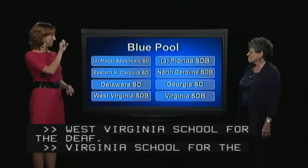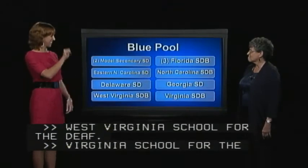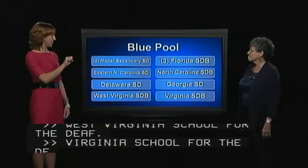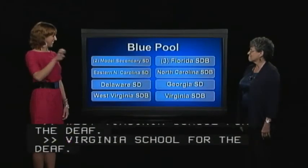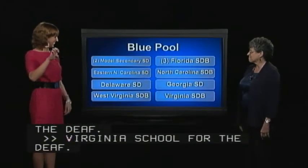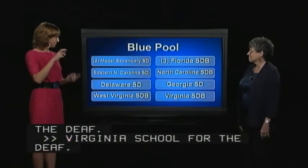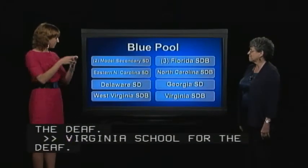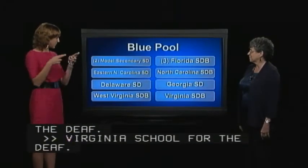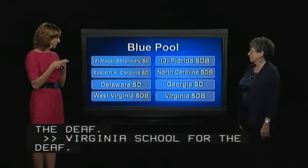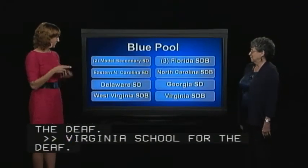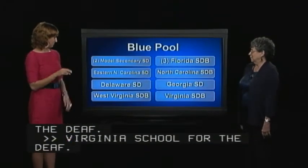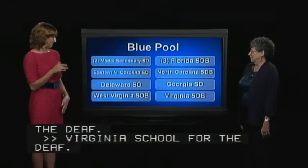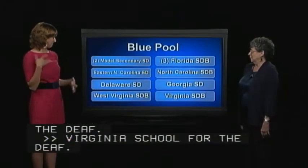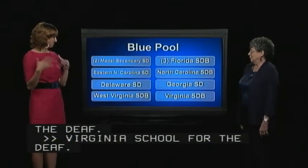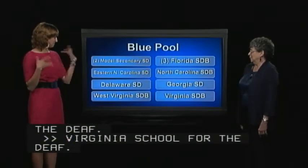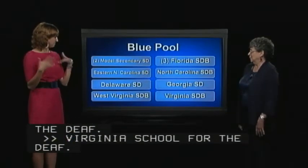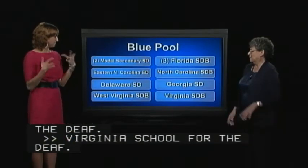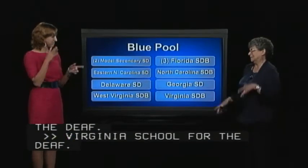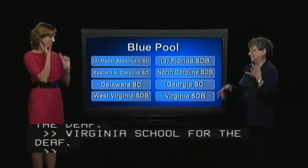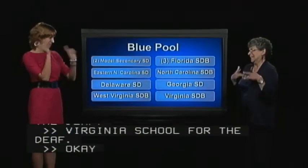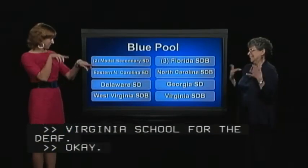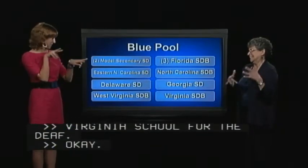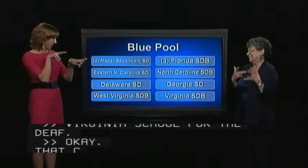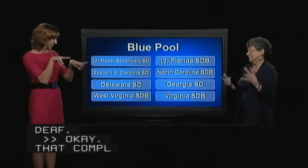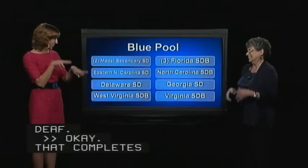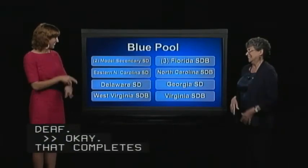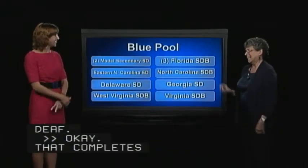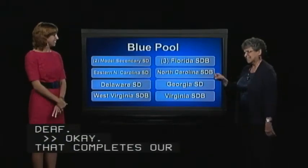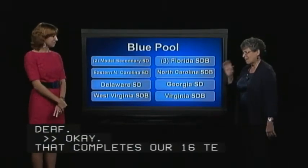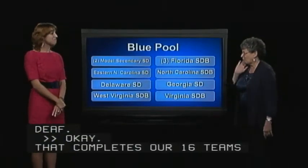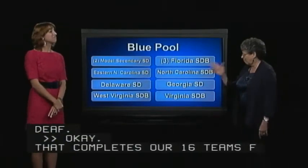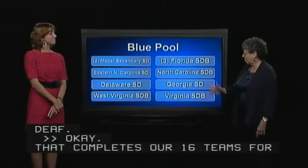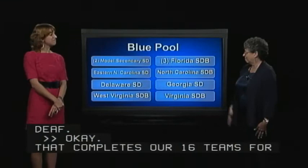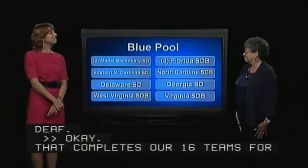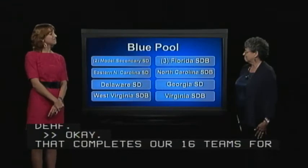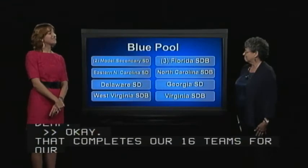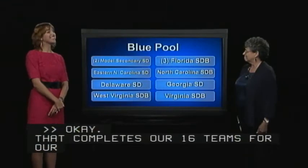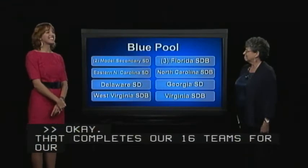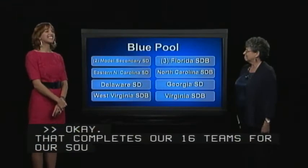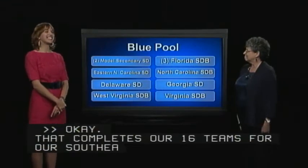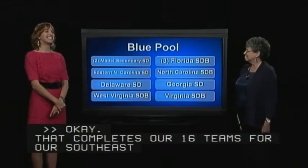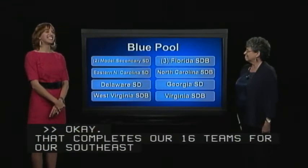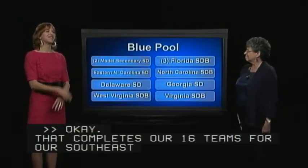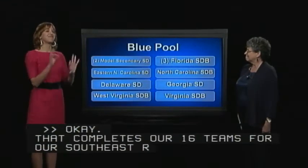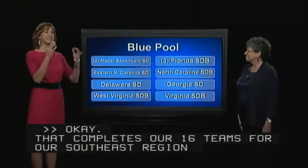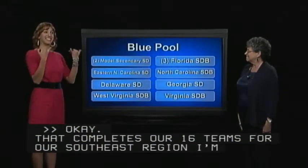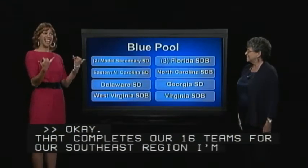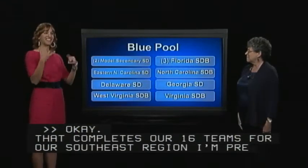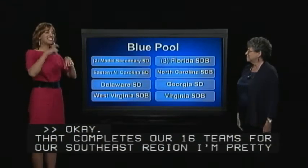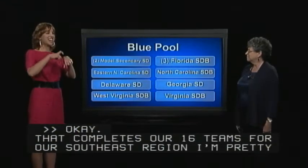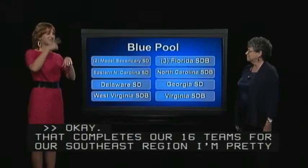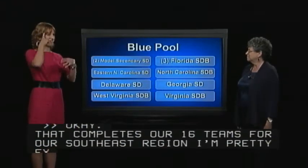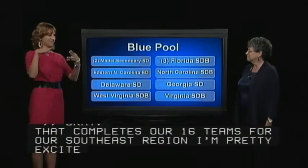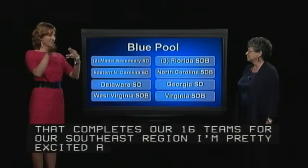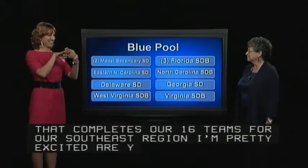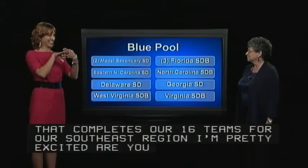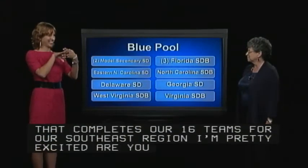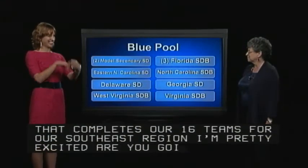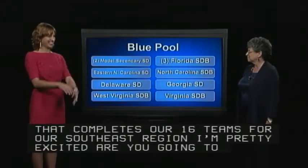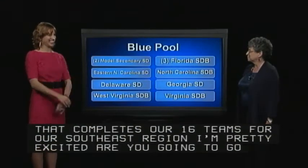that completes our 16 teams for our Southeast region. I'm pretty excited. Are you going to go watch? I will, absolutely. Okay, it's now time for a